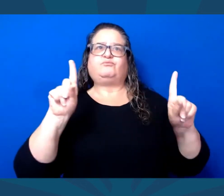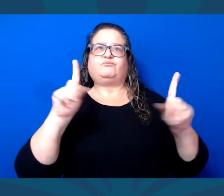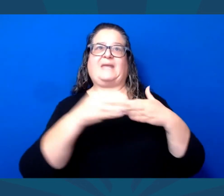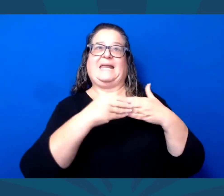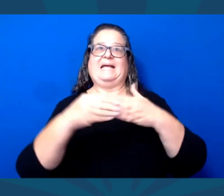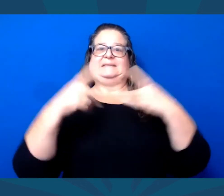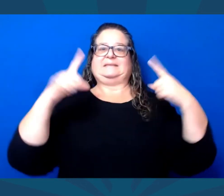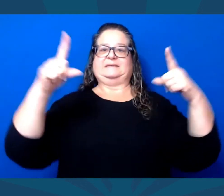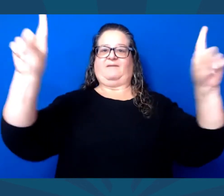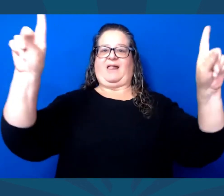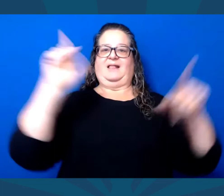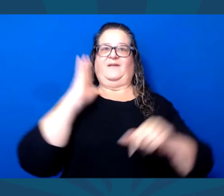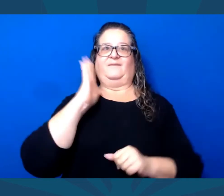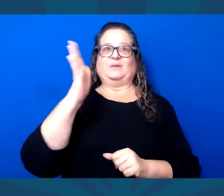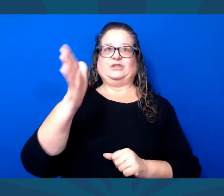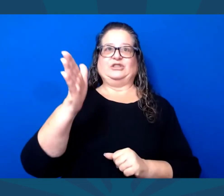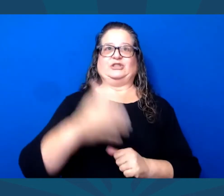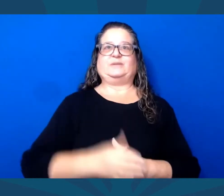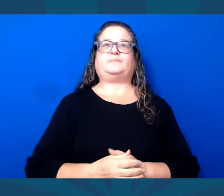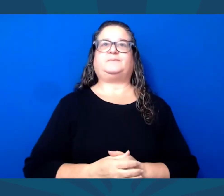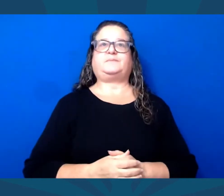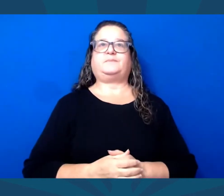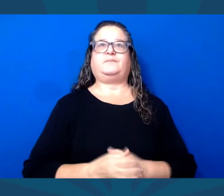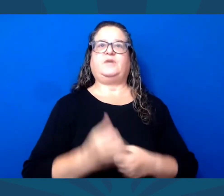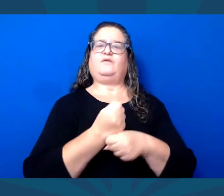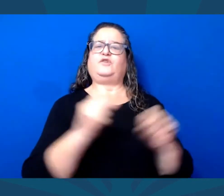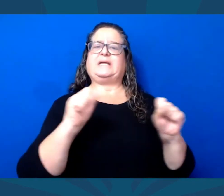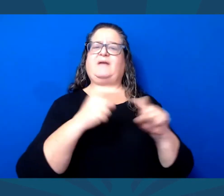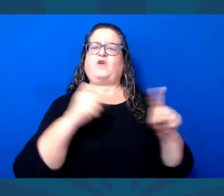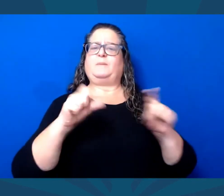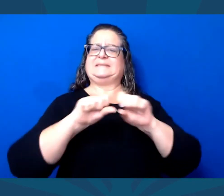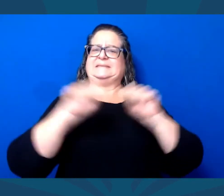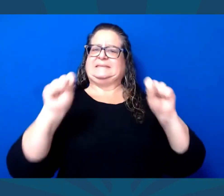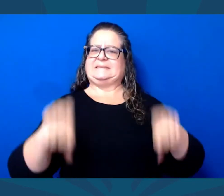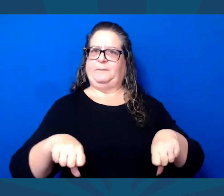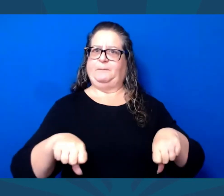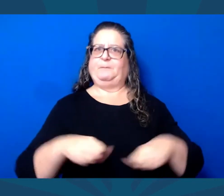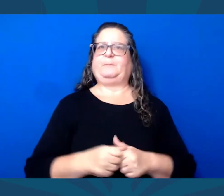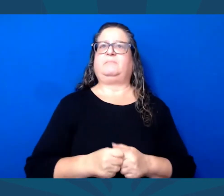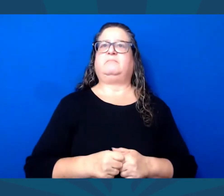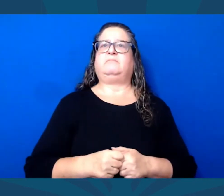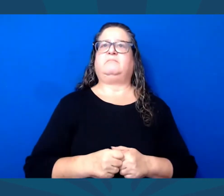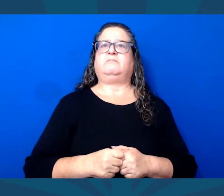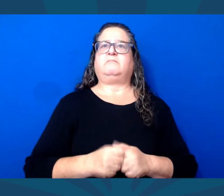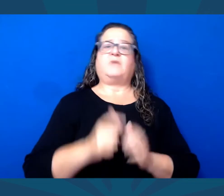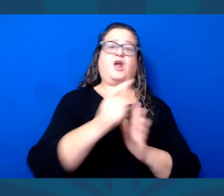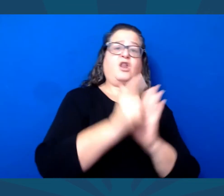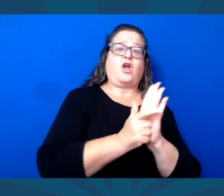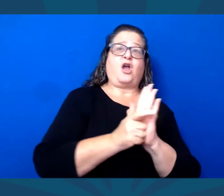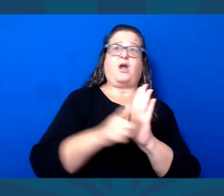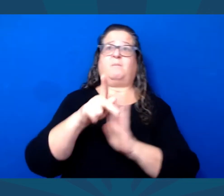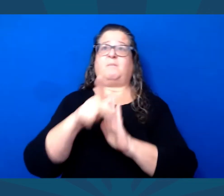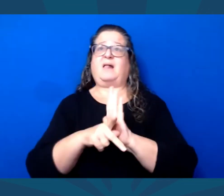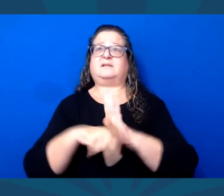our children have an opportunity to achieve their full potential, free from systems, laws,